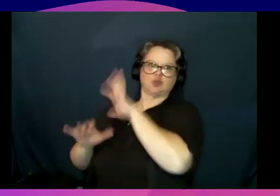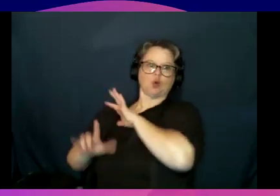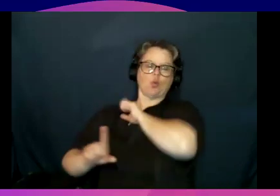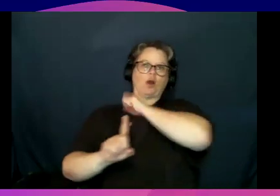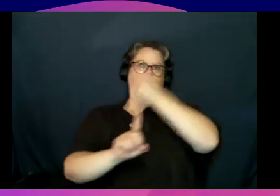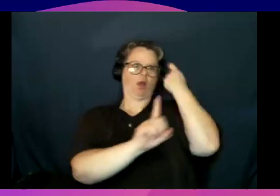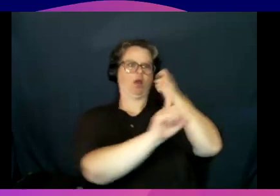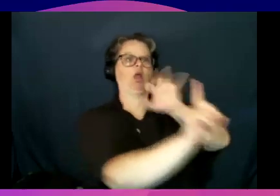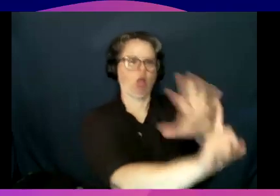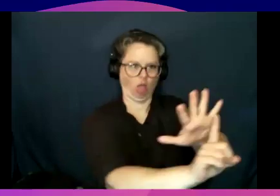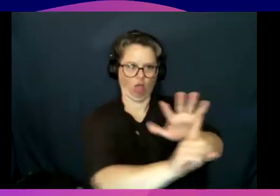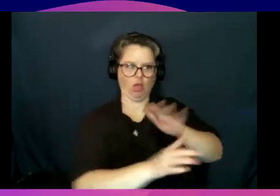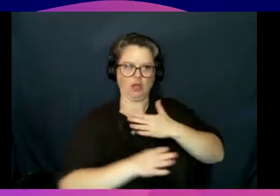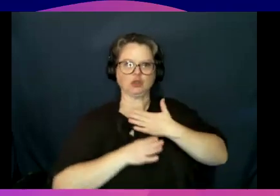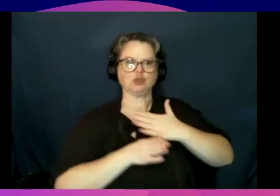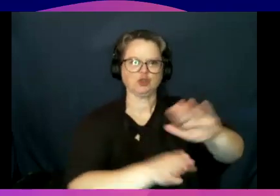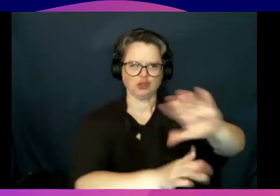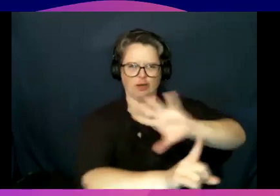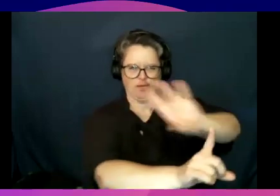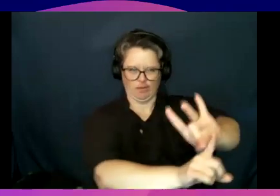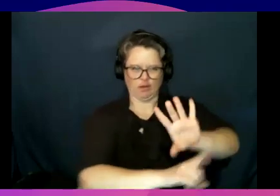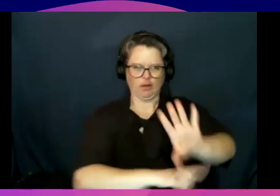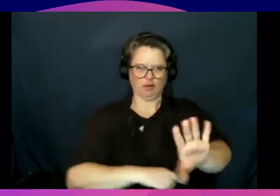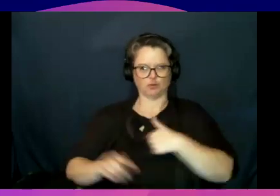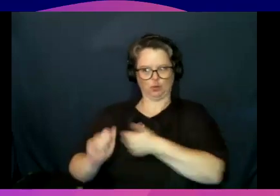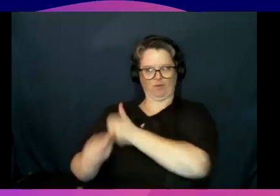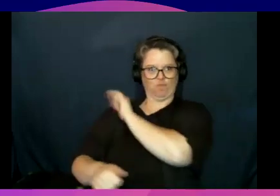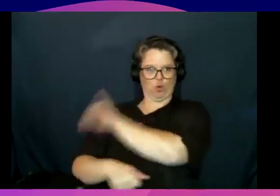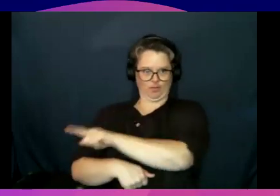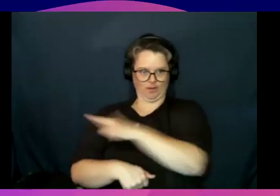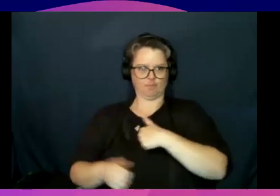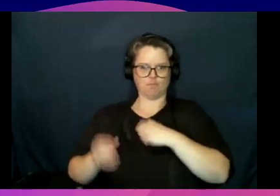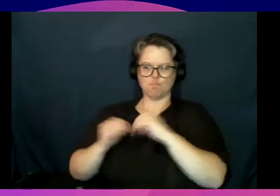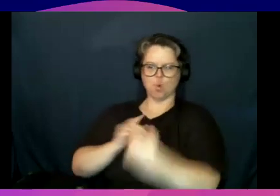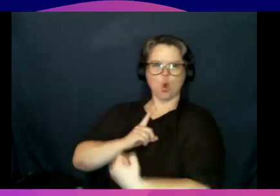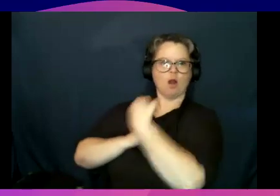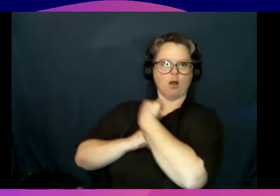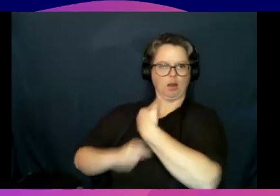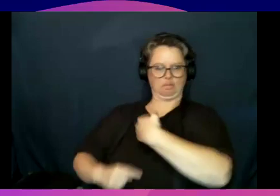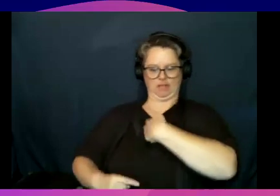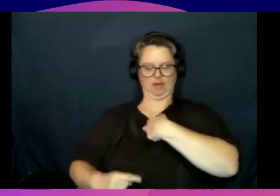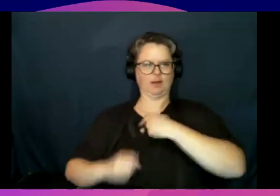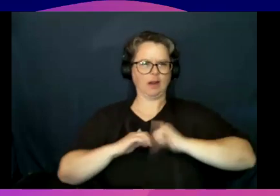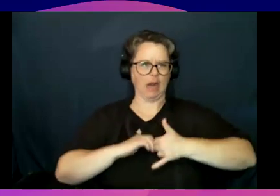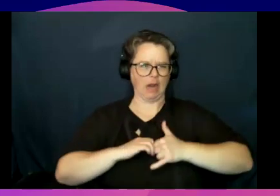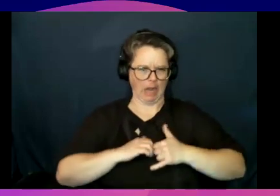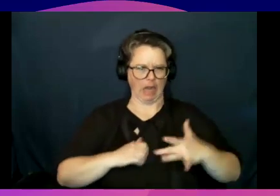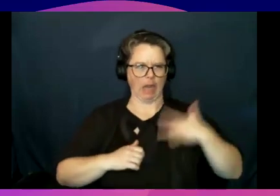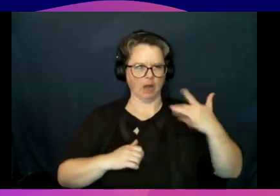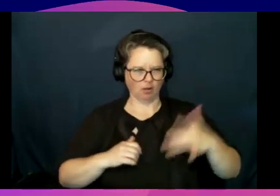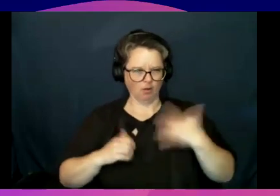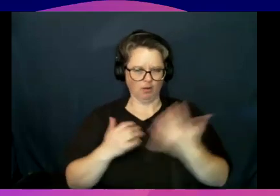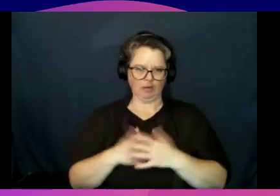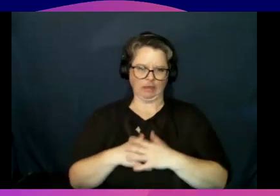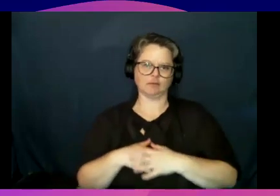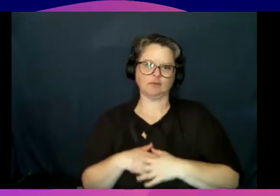also mention that Tend Academy has recently done a really interesting training called Debriefing